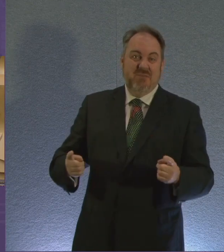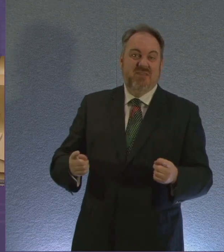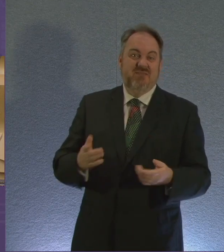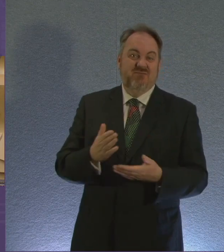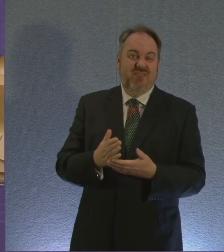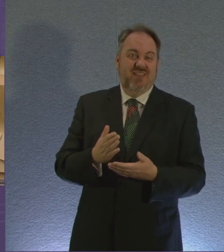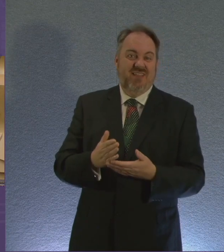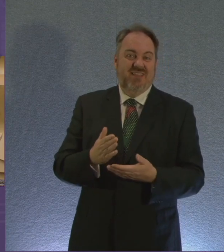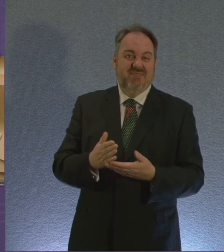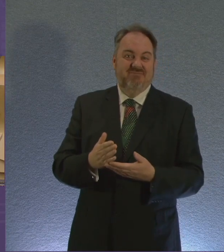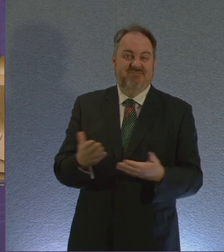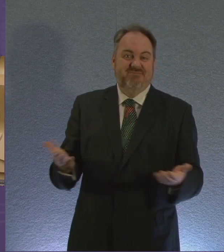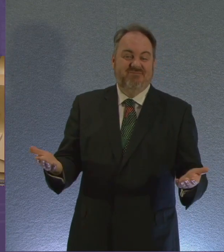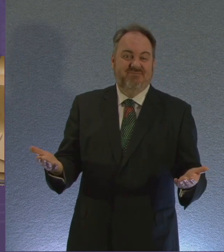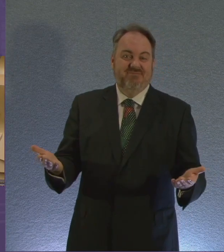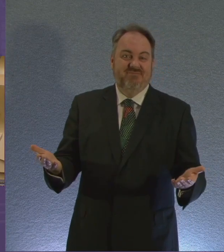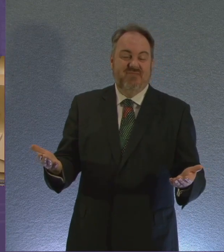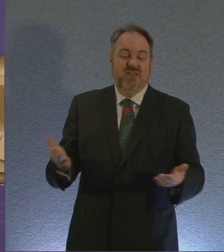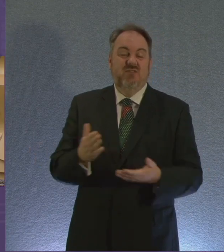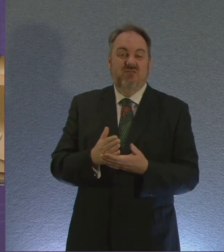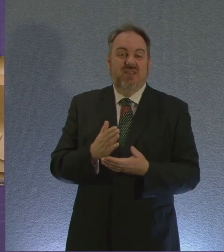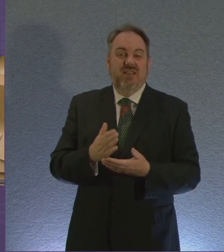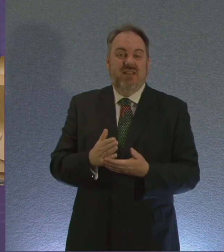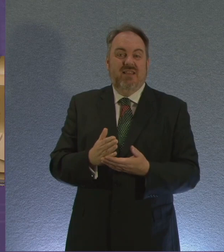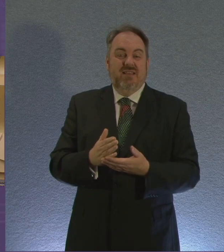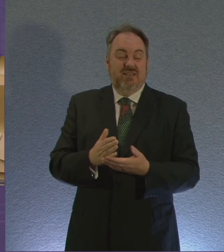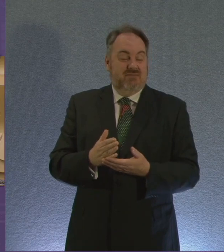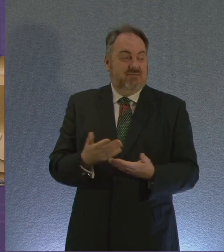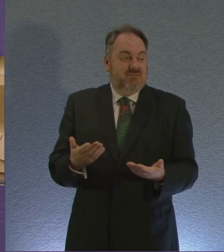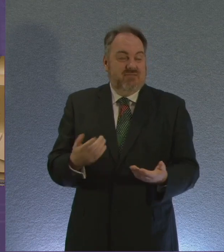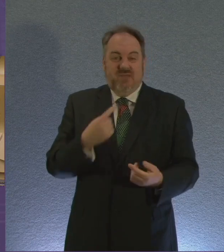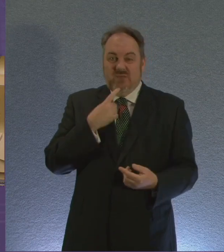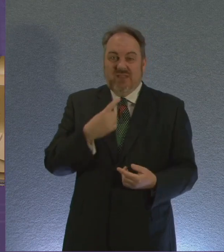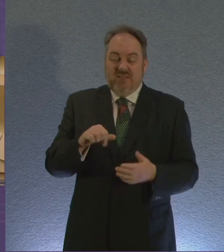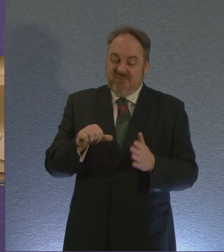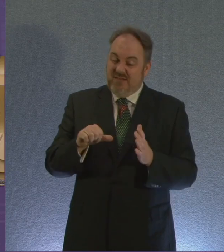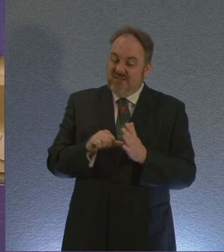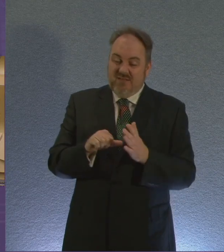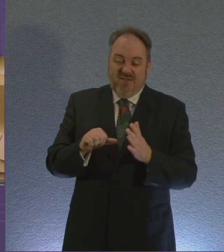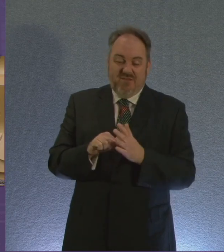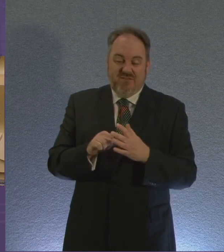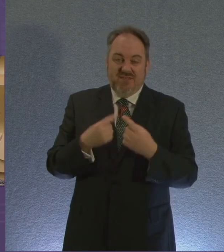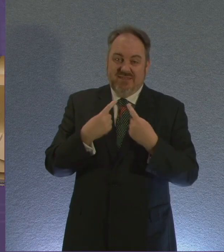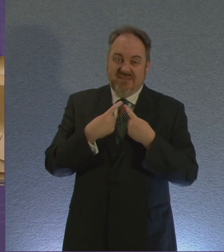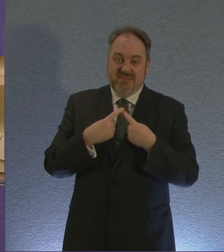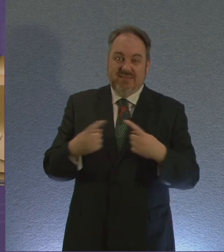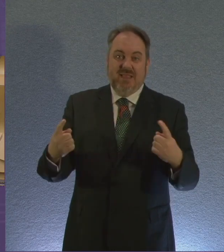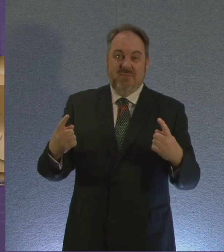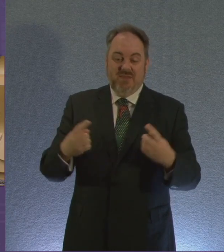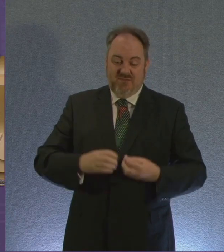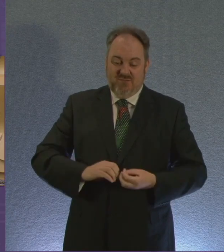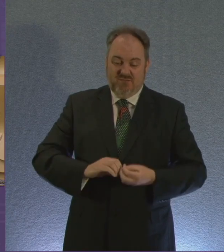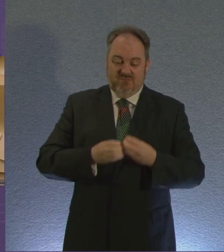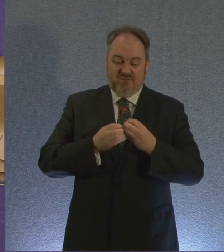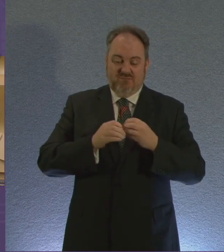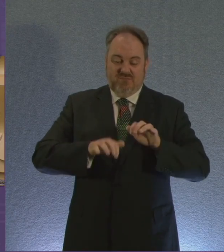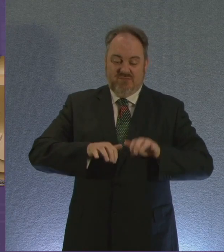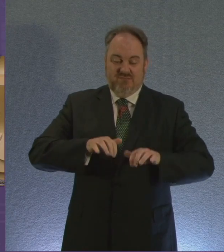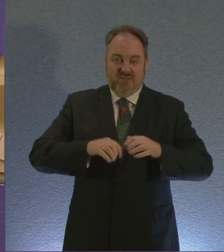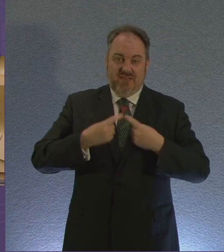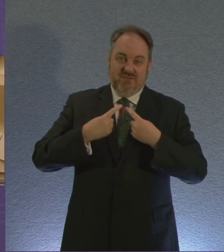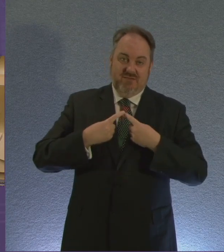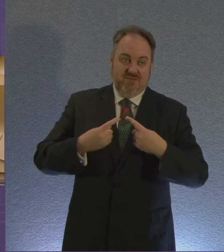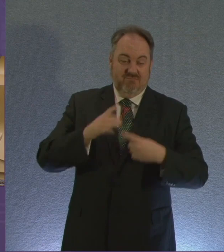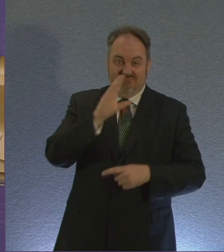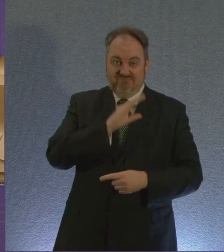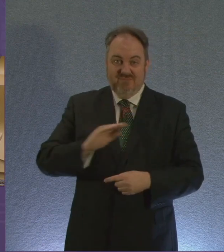as well. And it has been a very difficult statement to put together because of the impact I know it